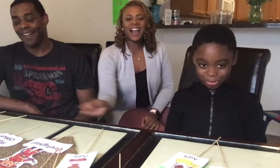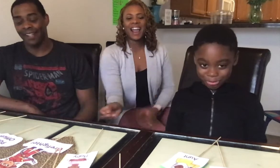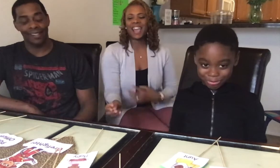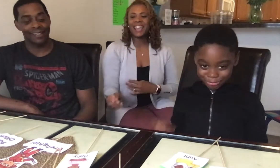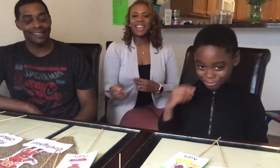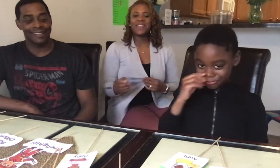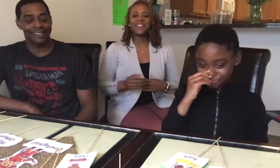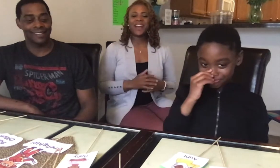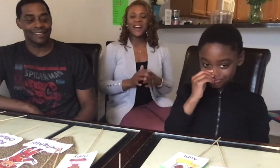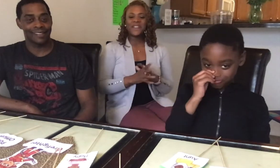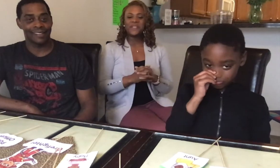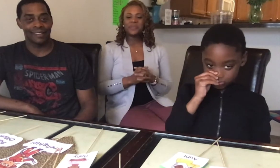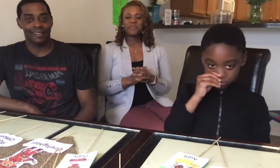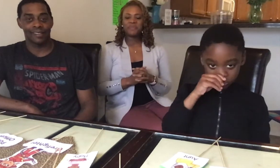right, here we go.